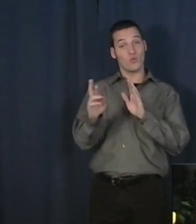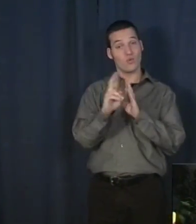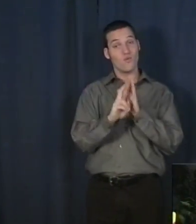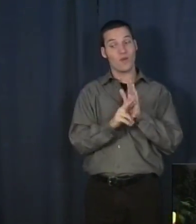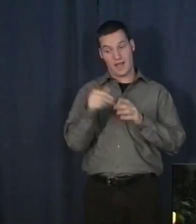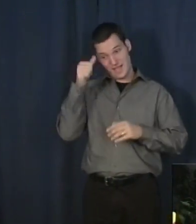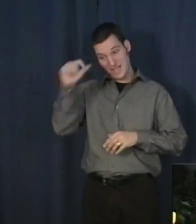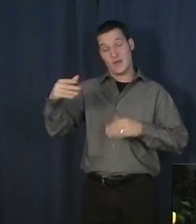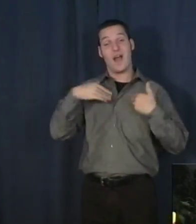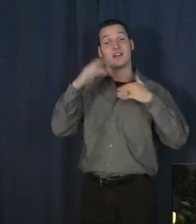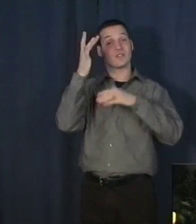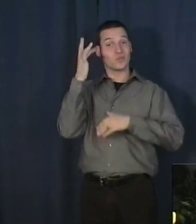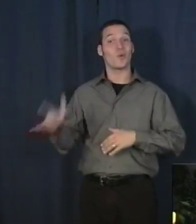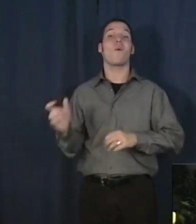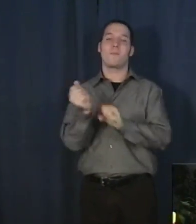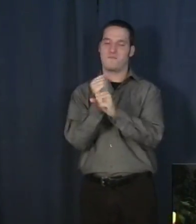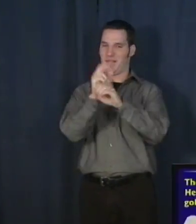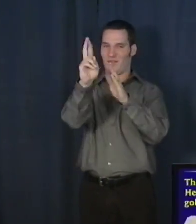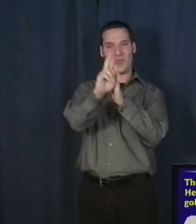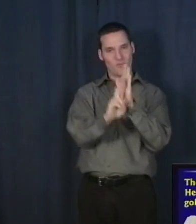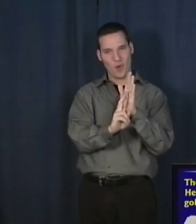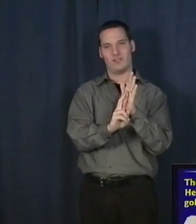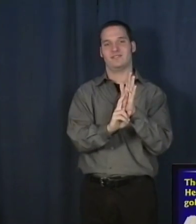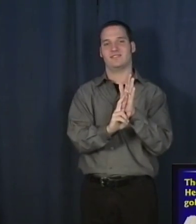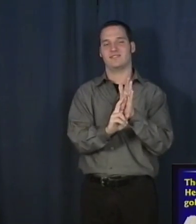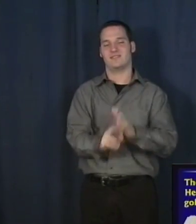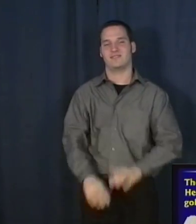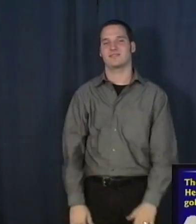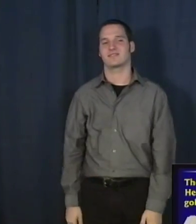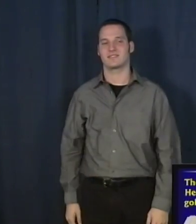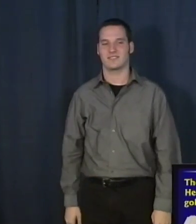golden rule, son. He that hath the gold maketh the rules.